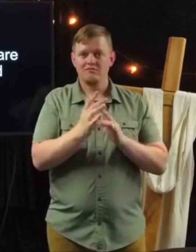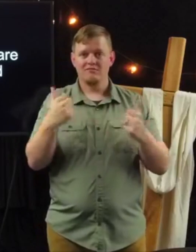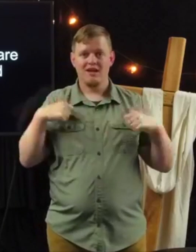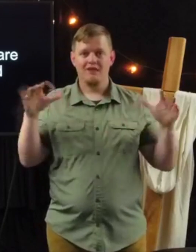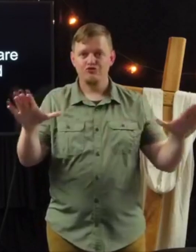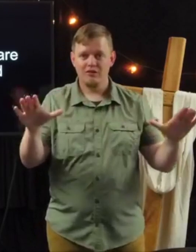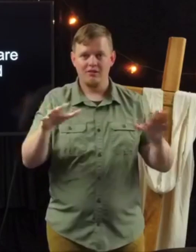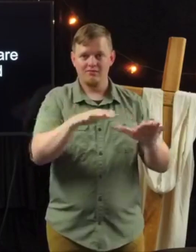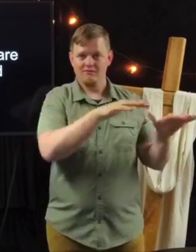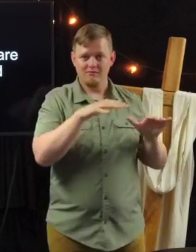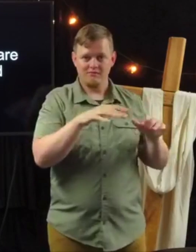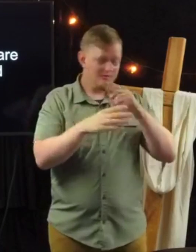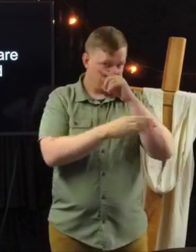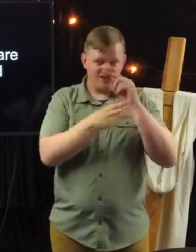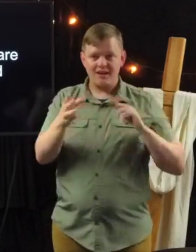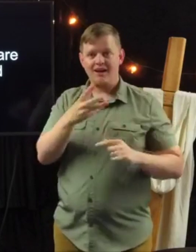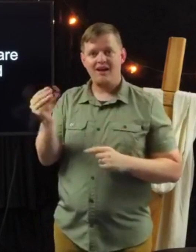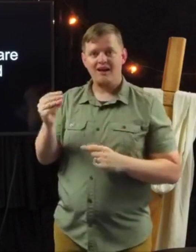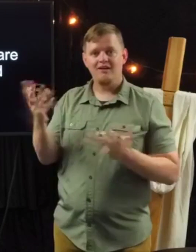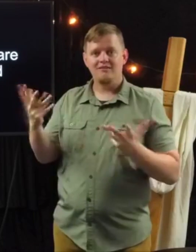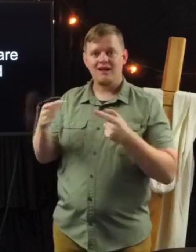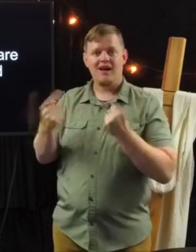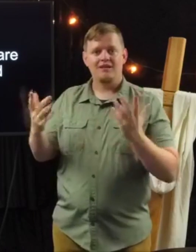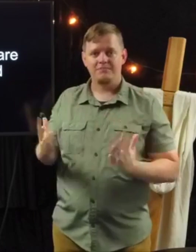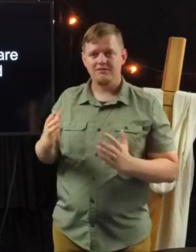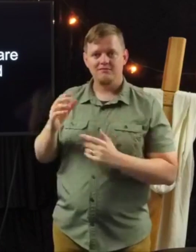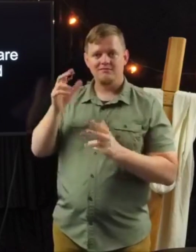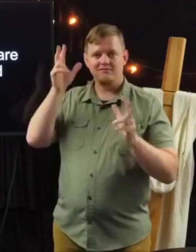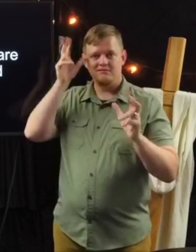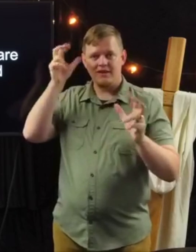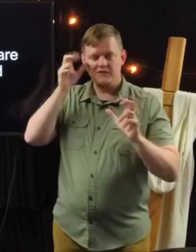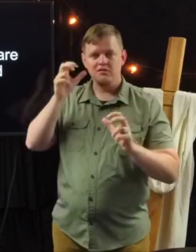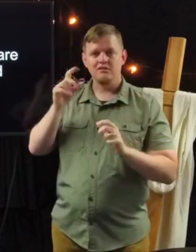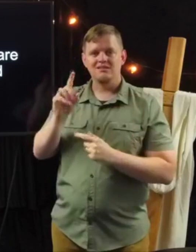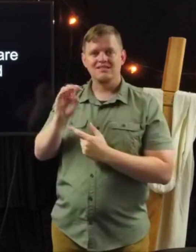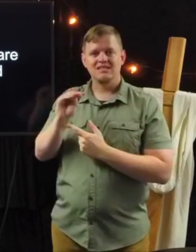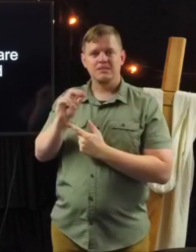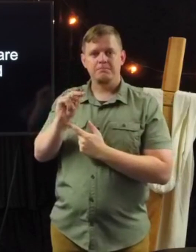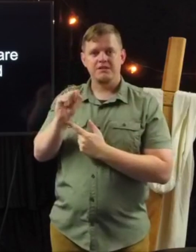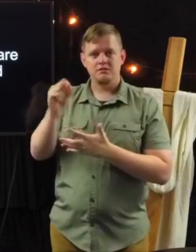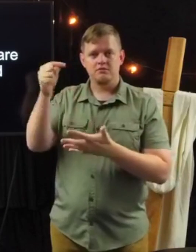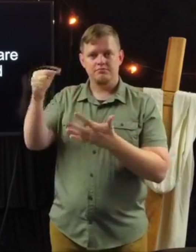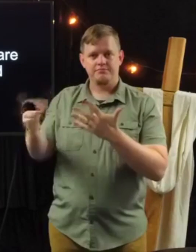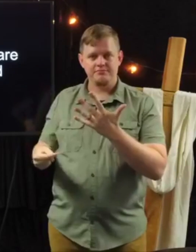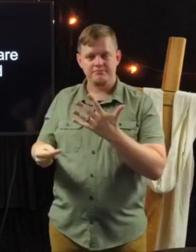We have Jesus, the angels. Yet there is also the enemy. There is the devil, and there are demons.